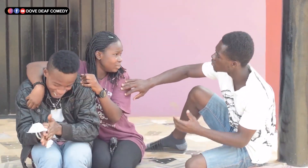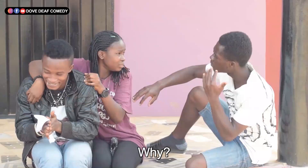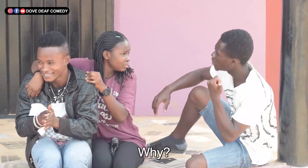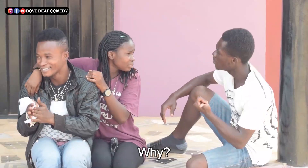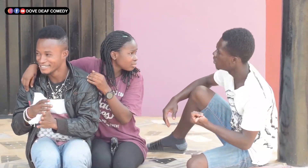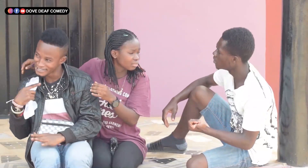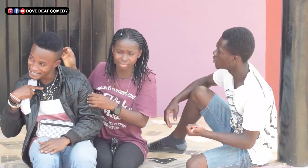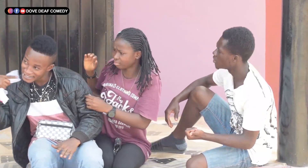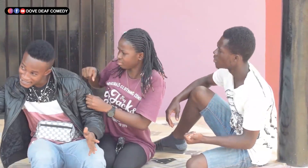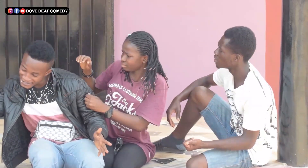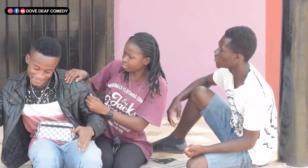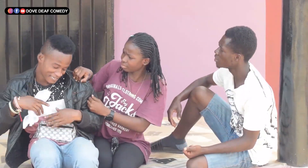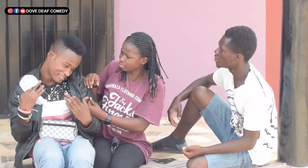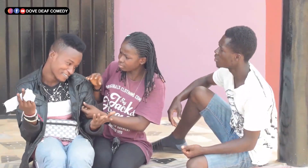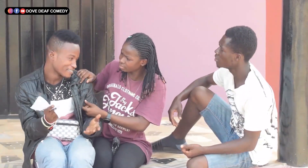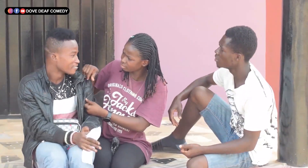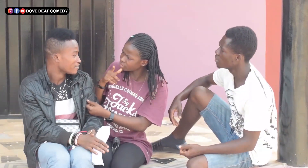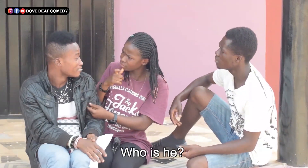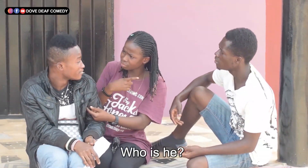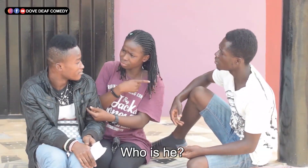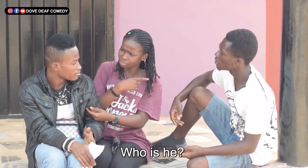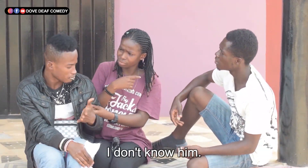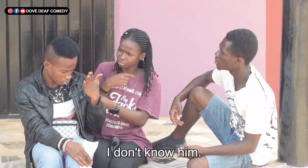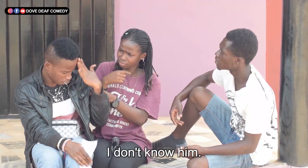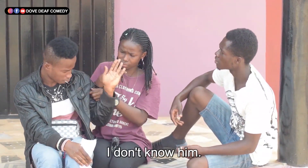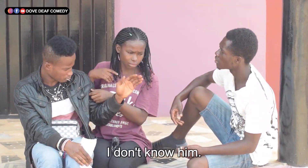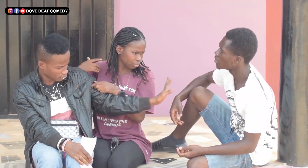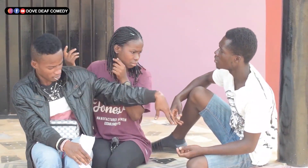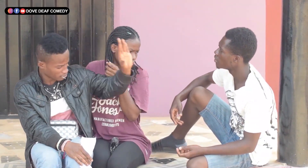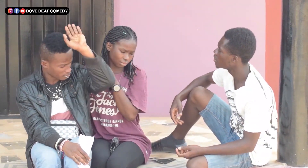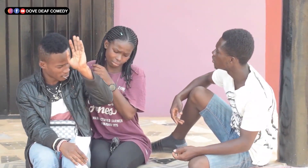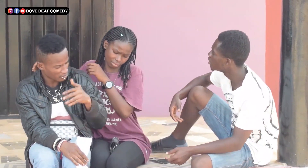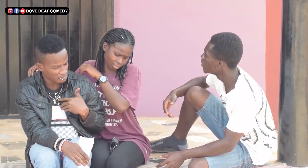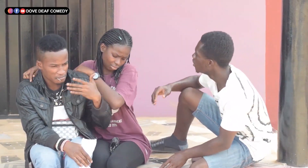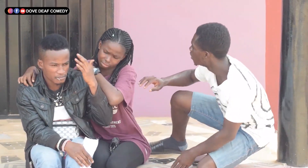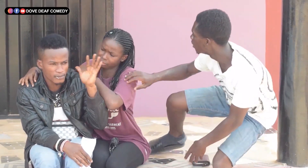Why? Who is he? I don't know him.